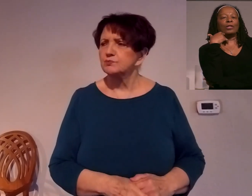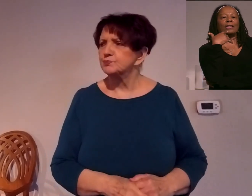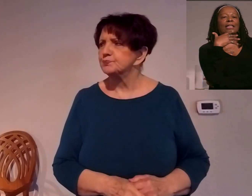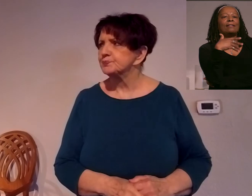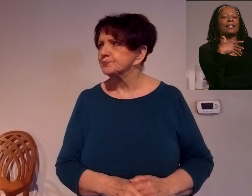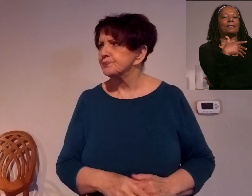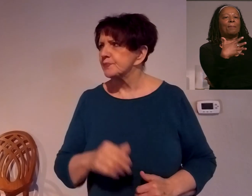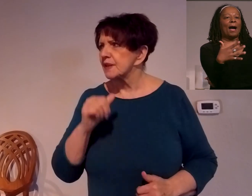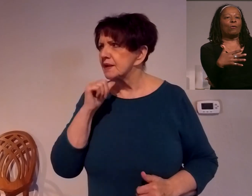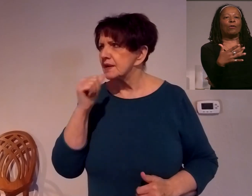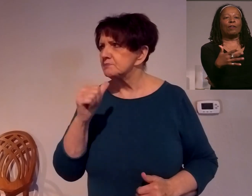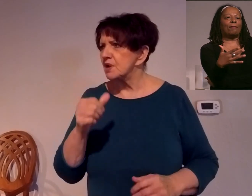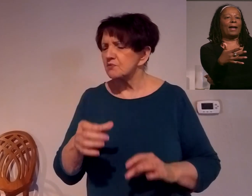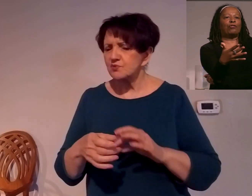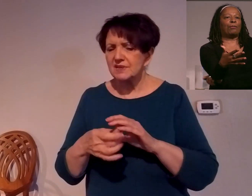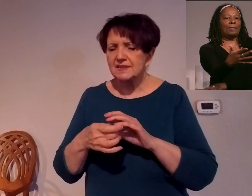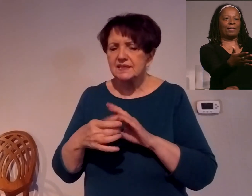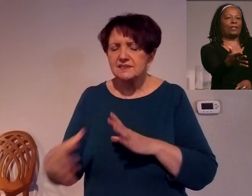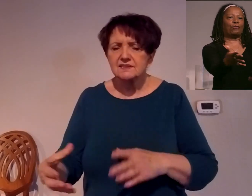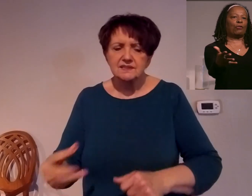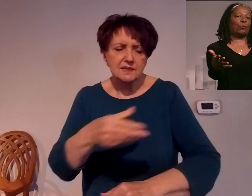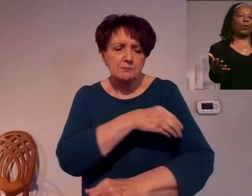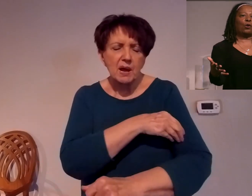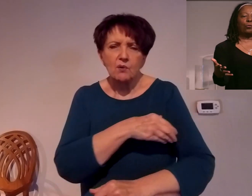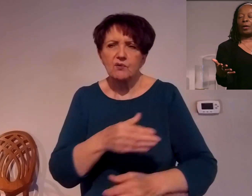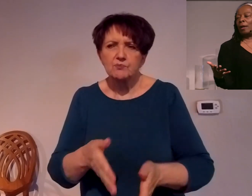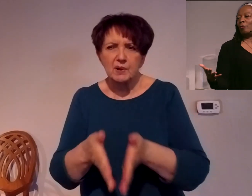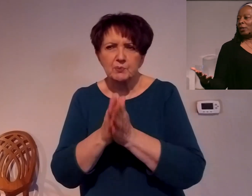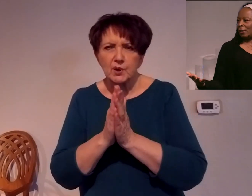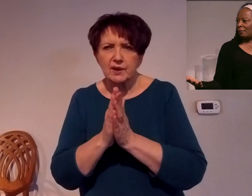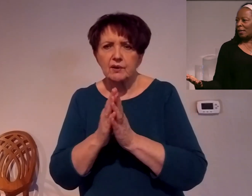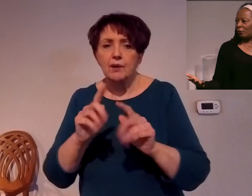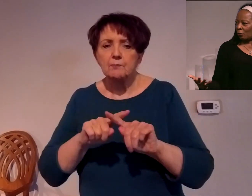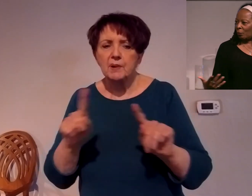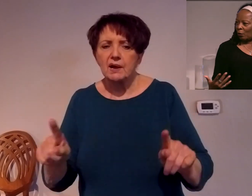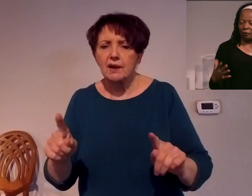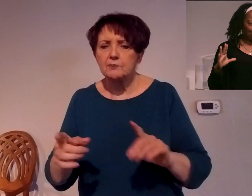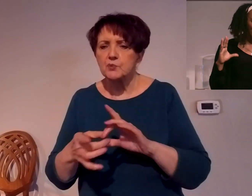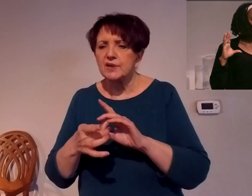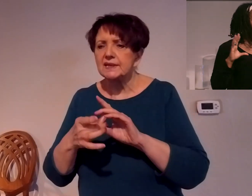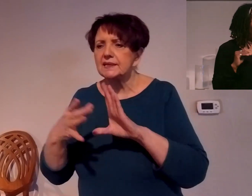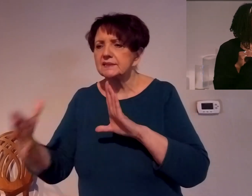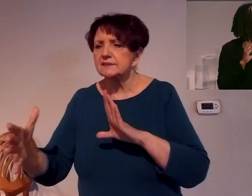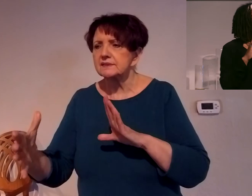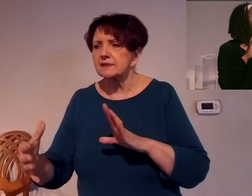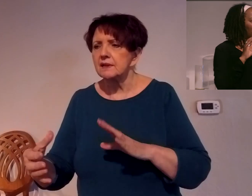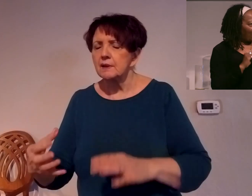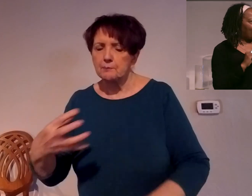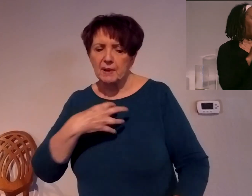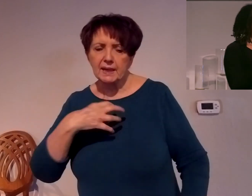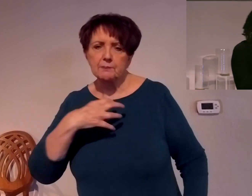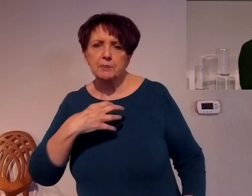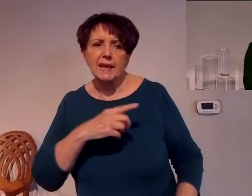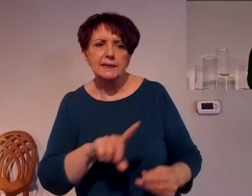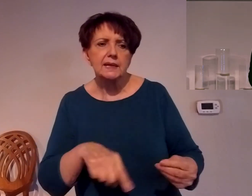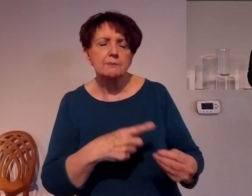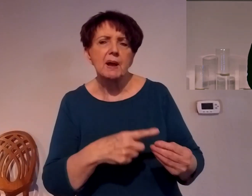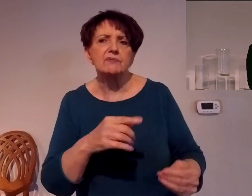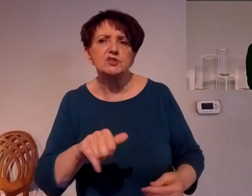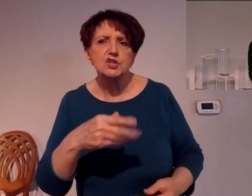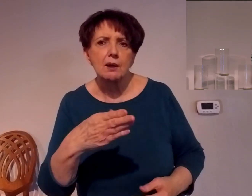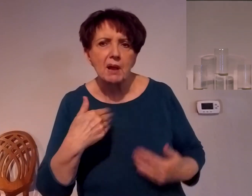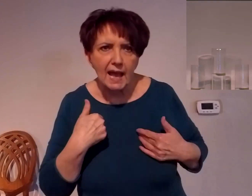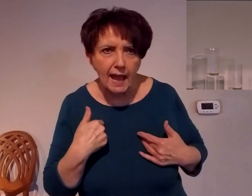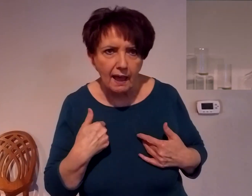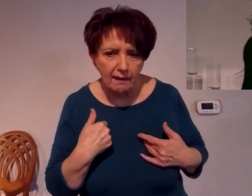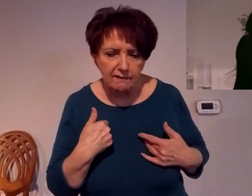not releasing the power of my treatment into the world. What I'm releasing into the world is my complaining about the job I have, and